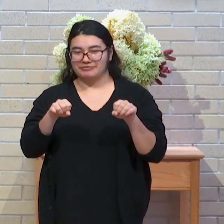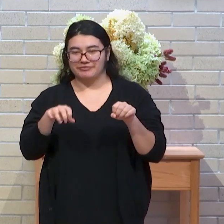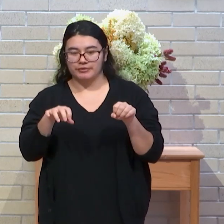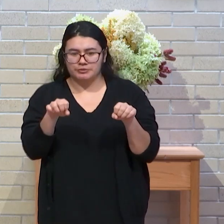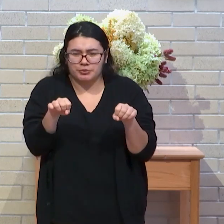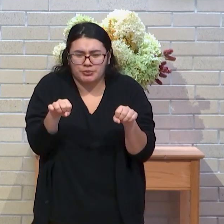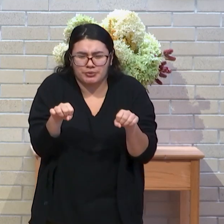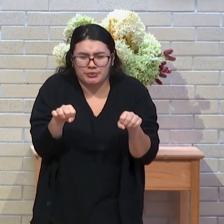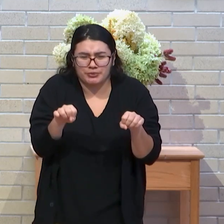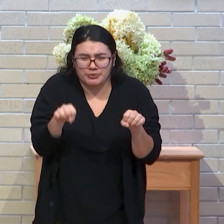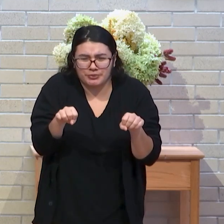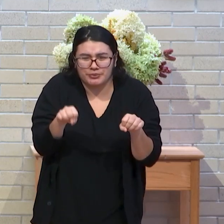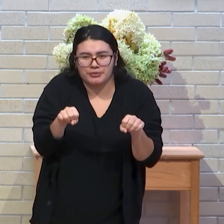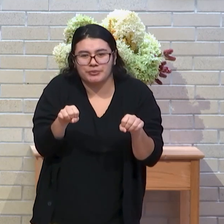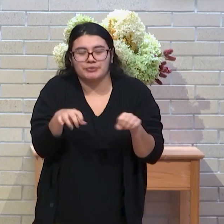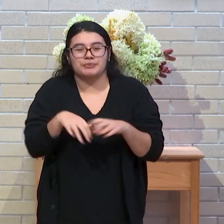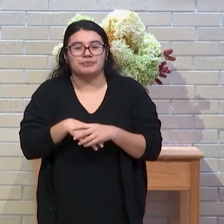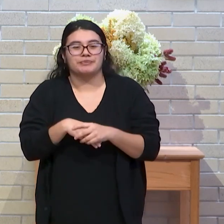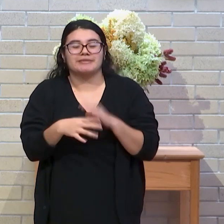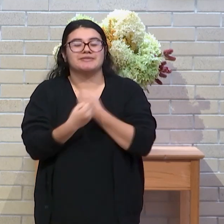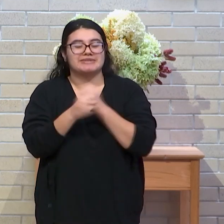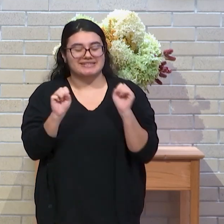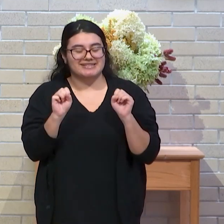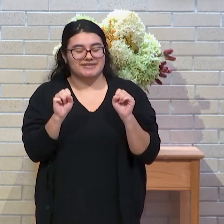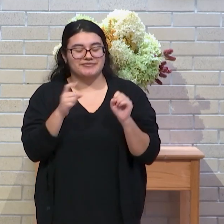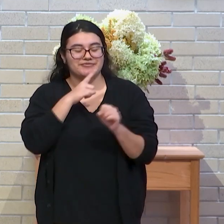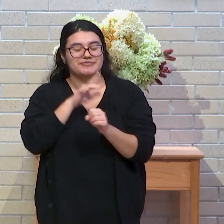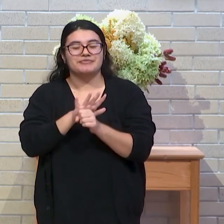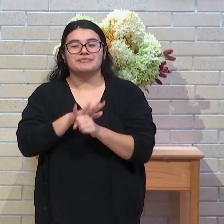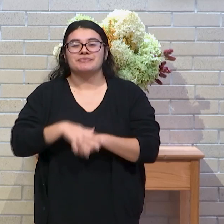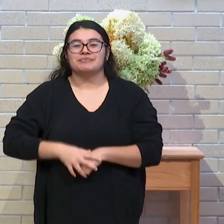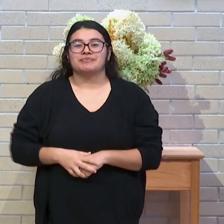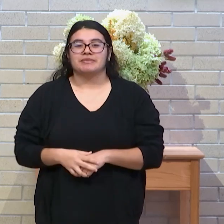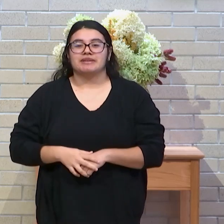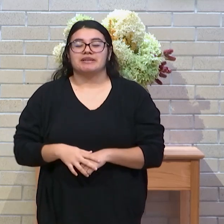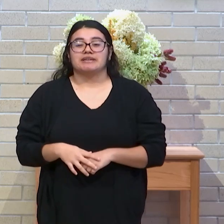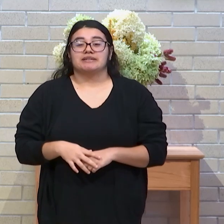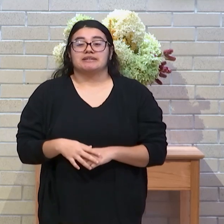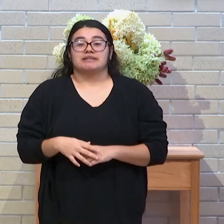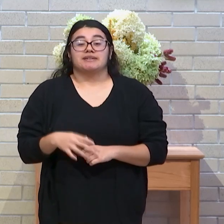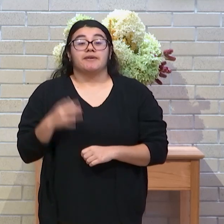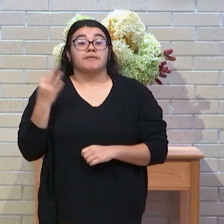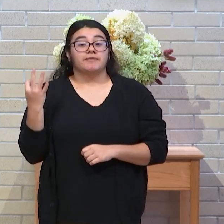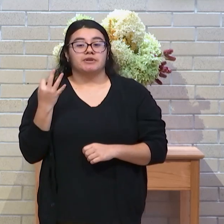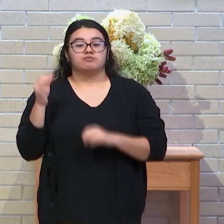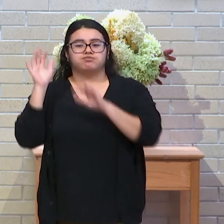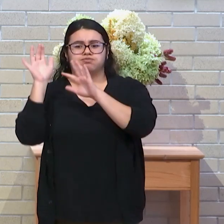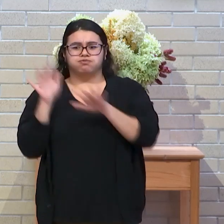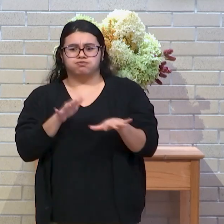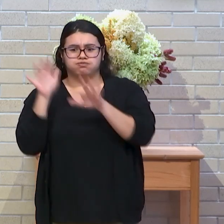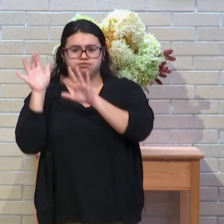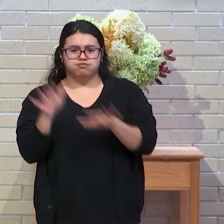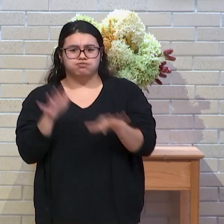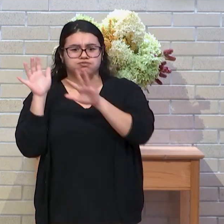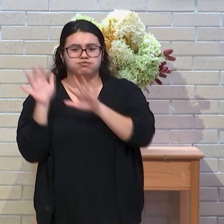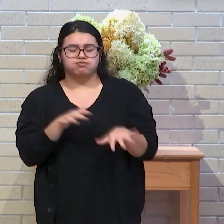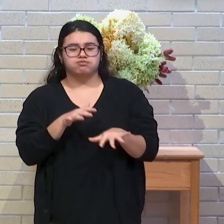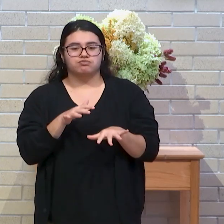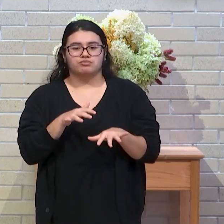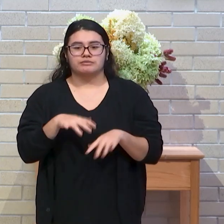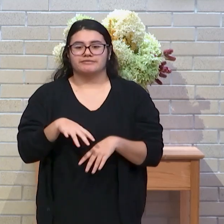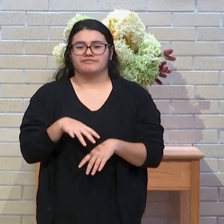tiny. It had been raining a lot the night before we decided to go, and the path up the volcano was extremely